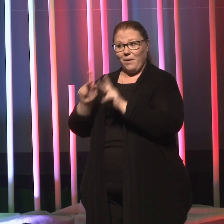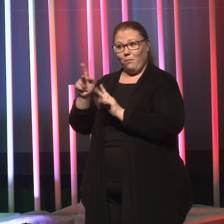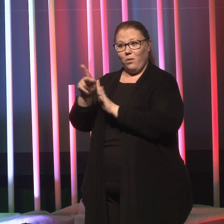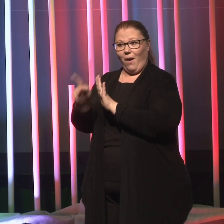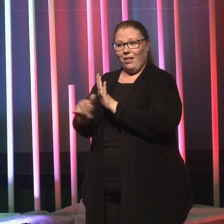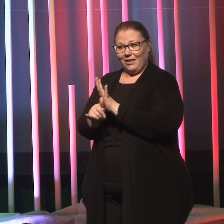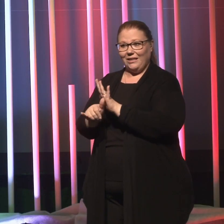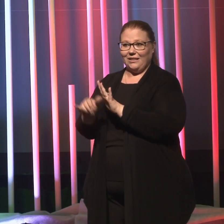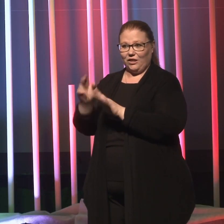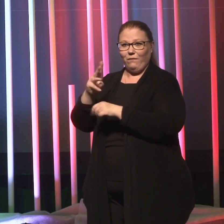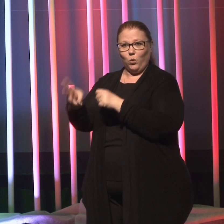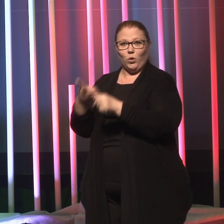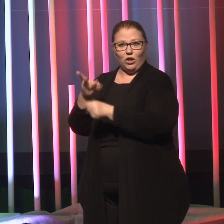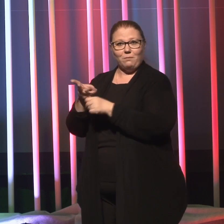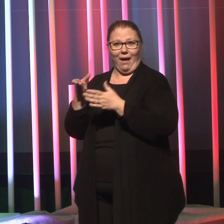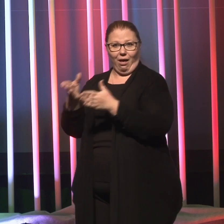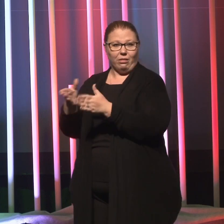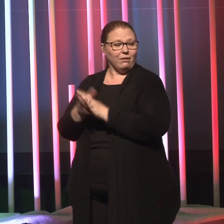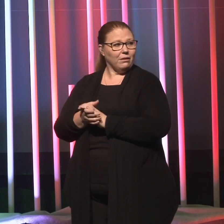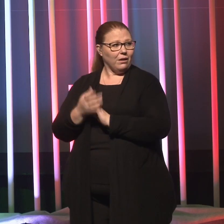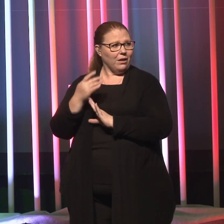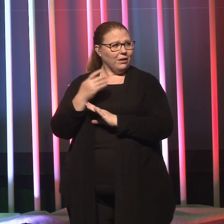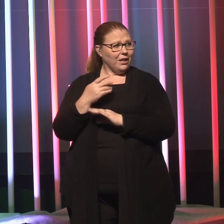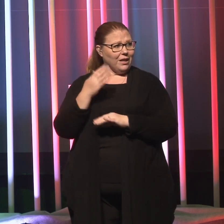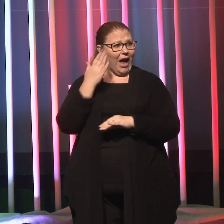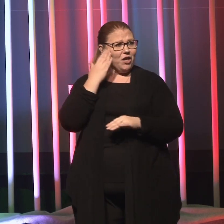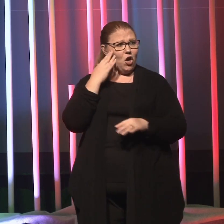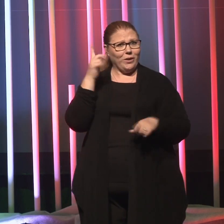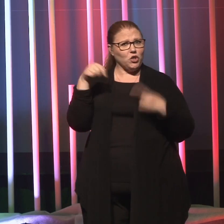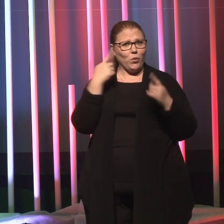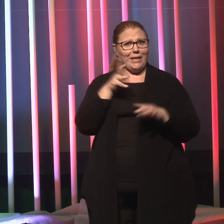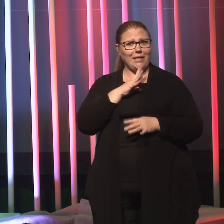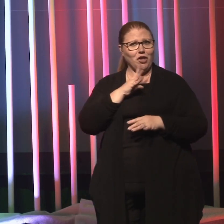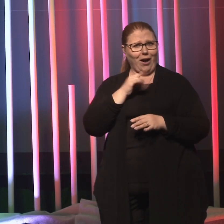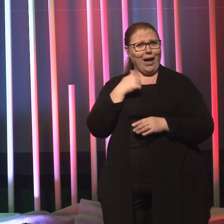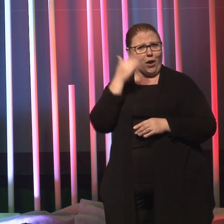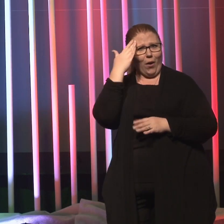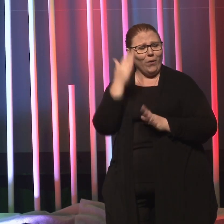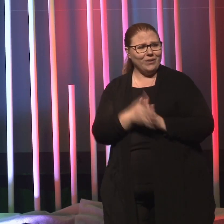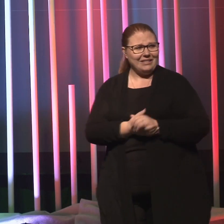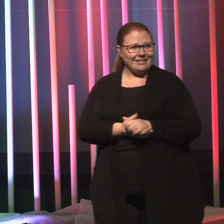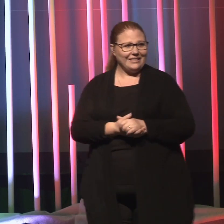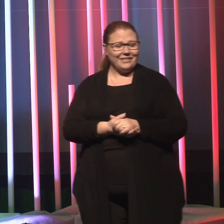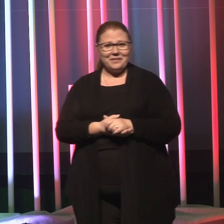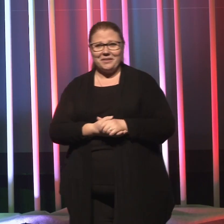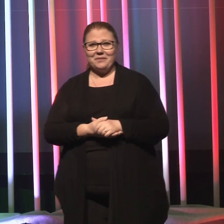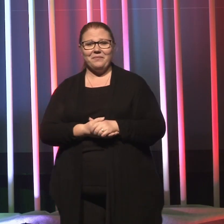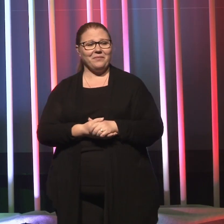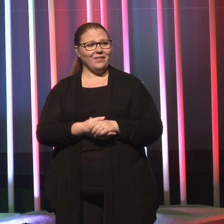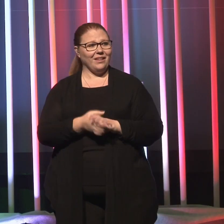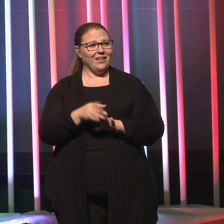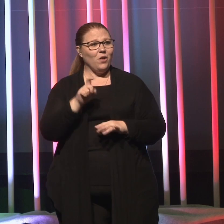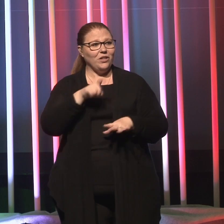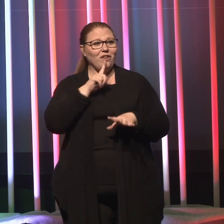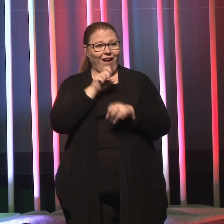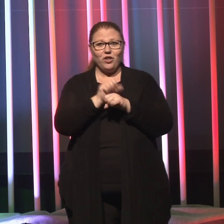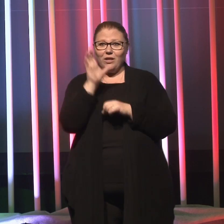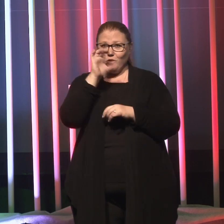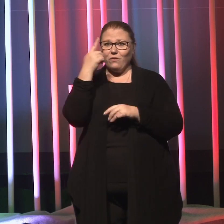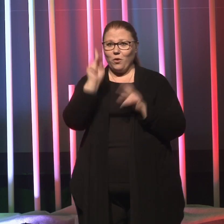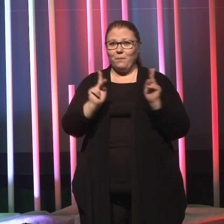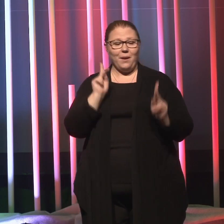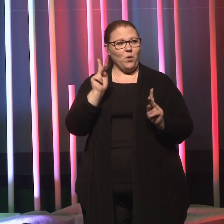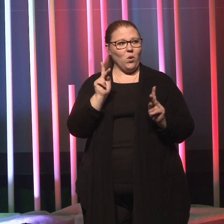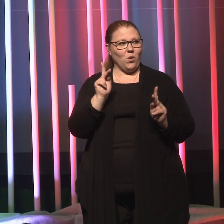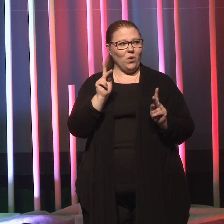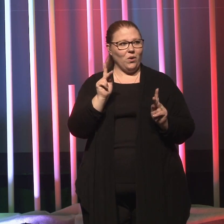world's path. I know this is crazy talk. It sounds really crazy when I say it out loud. We should actually look for people,